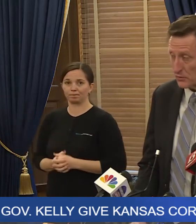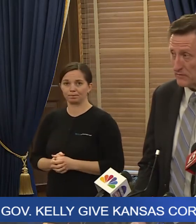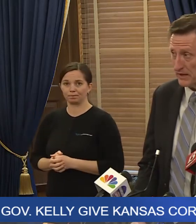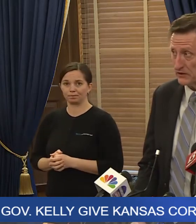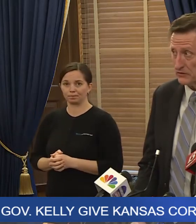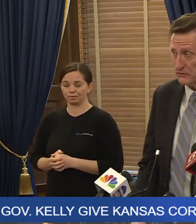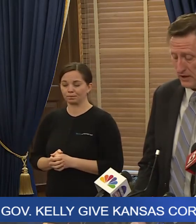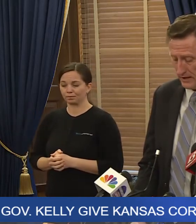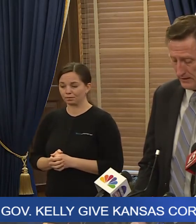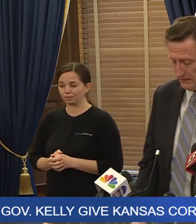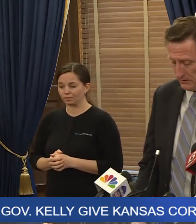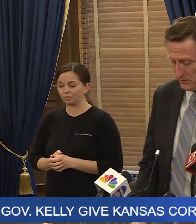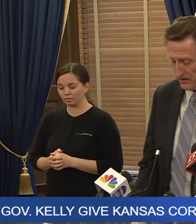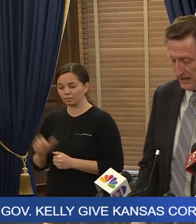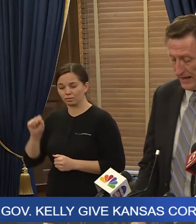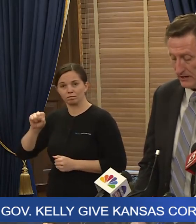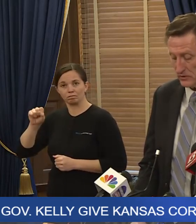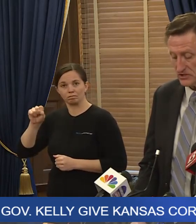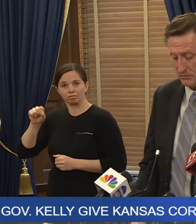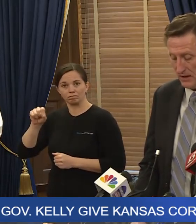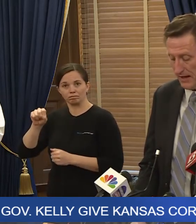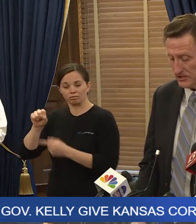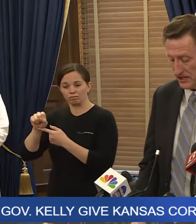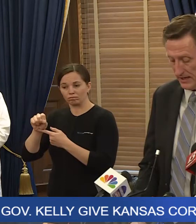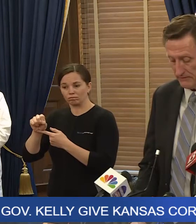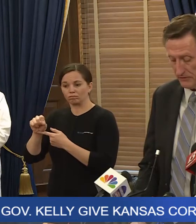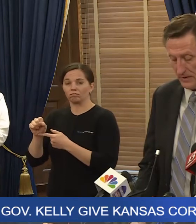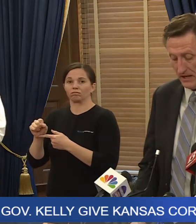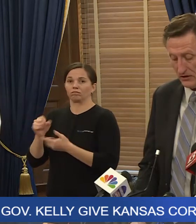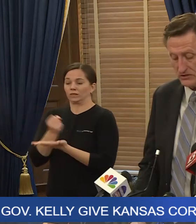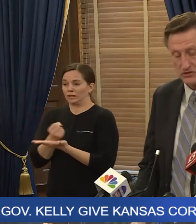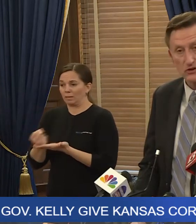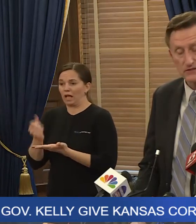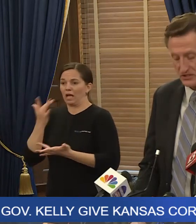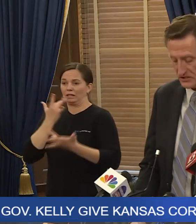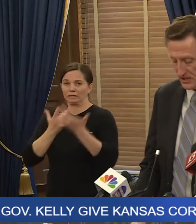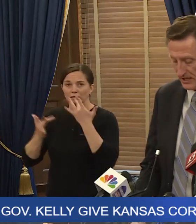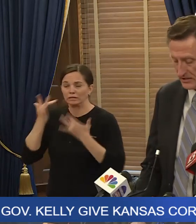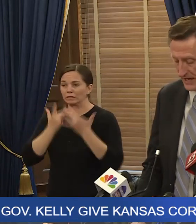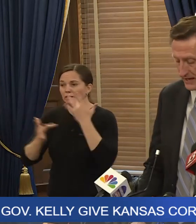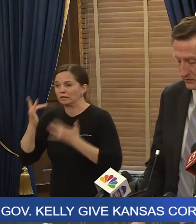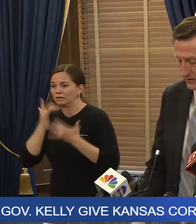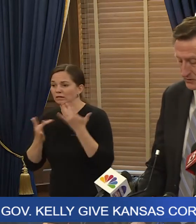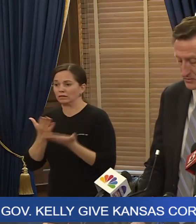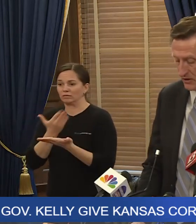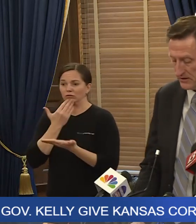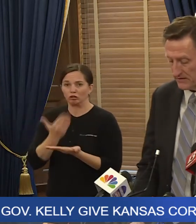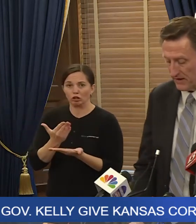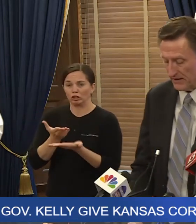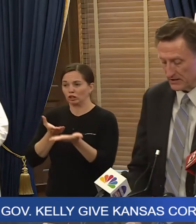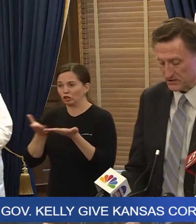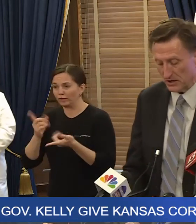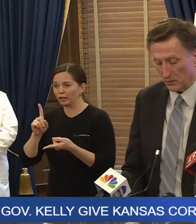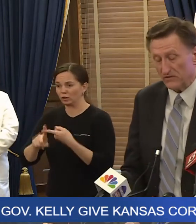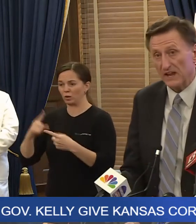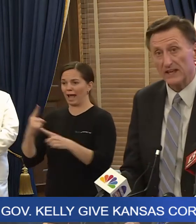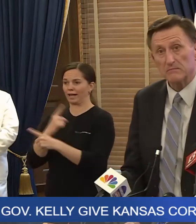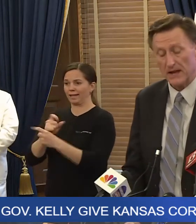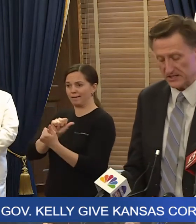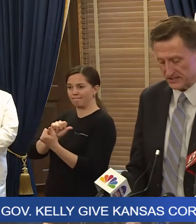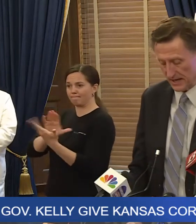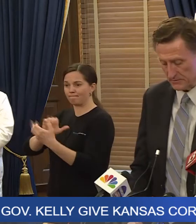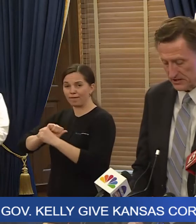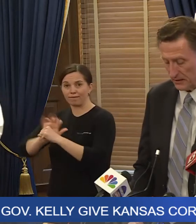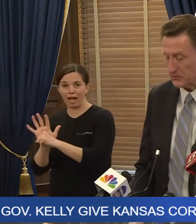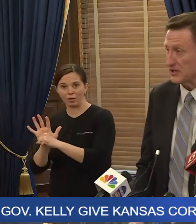Even as we've been confronted with an inadequate supply chain for many goods and services needed to adequately respond to the virus, we've taken